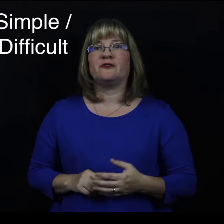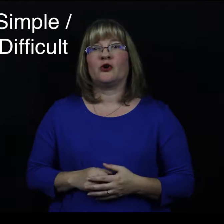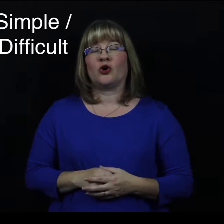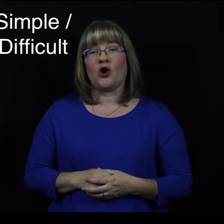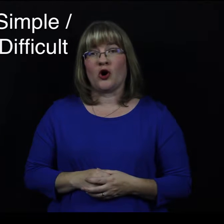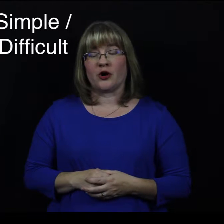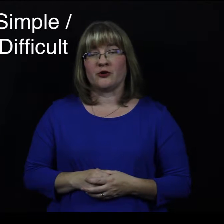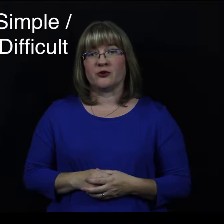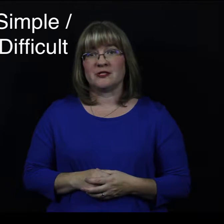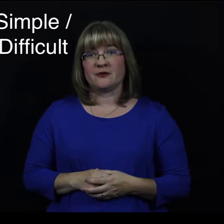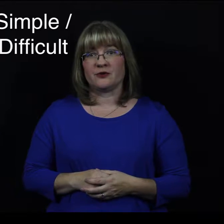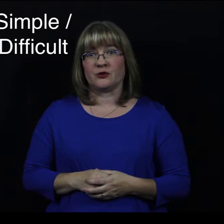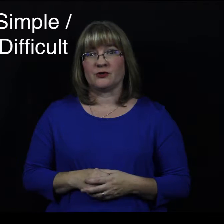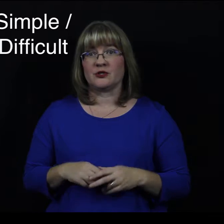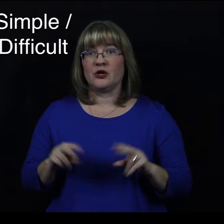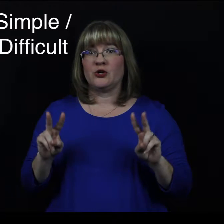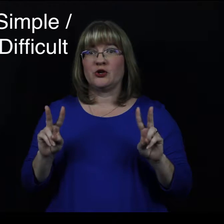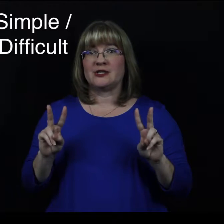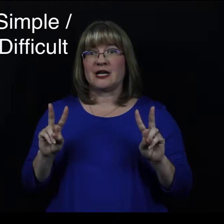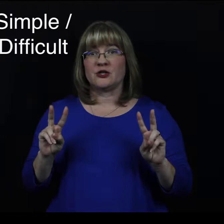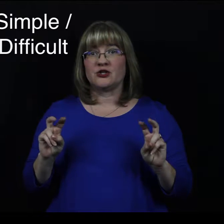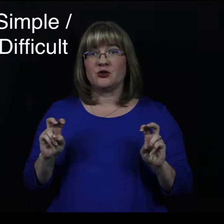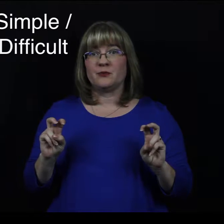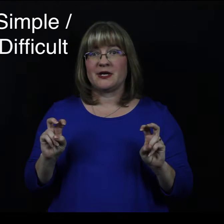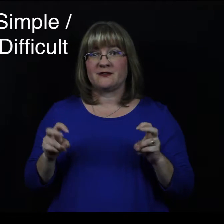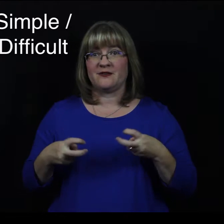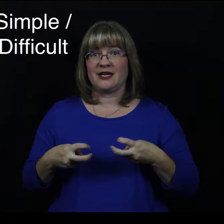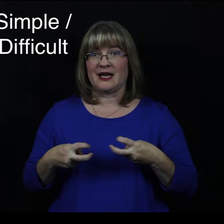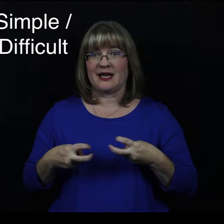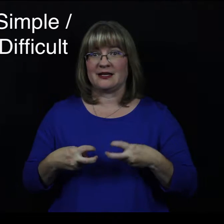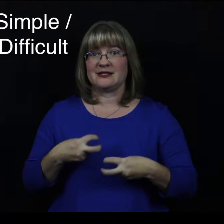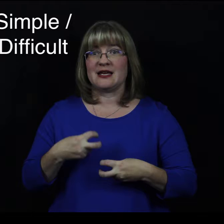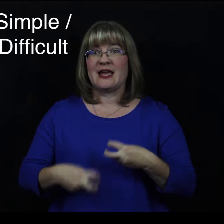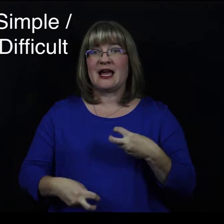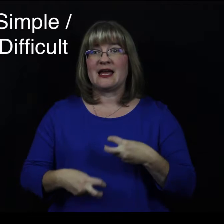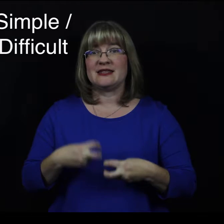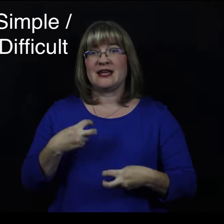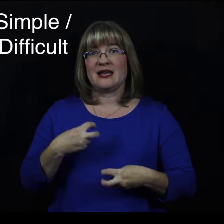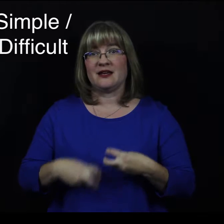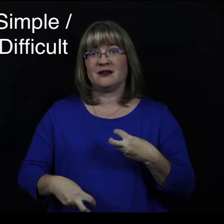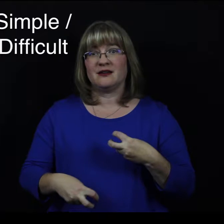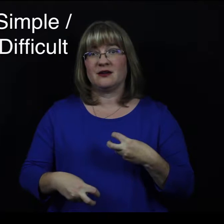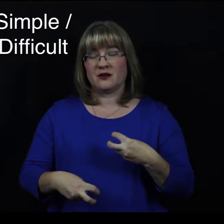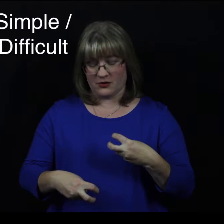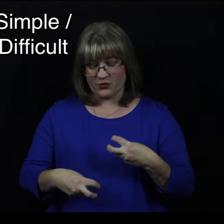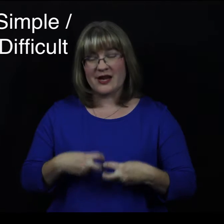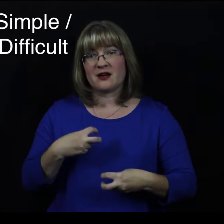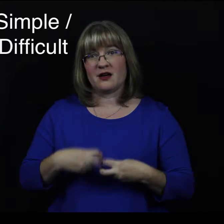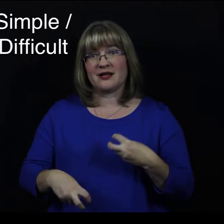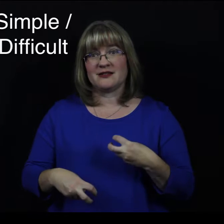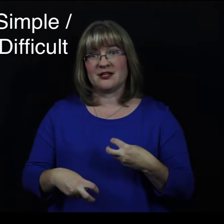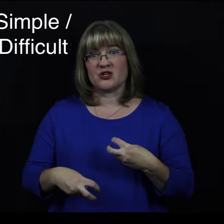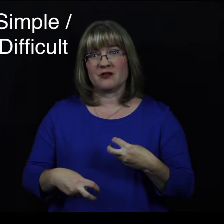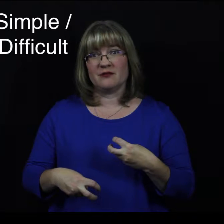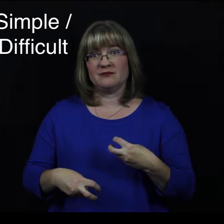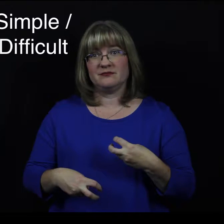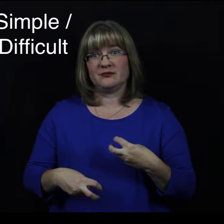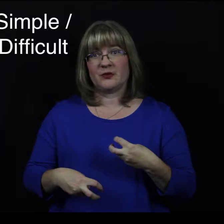For hard or difficult, you're going to take two bent V hands and they rake against each other.